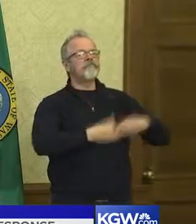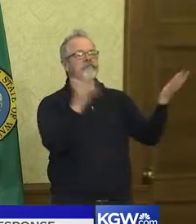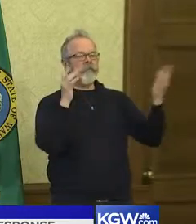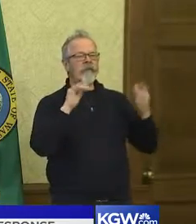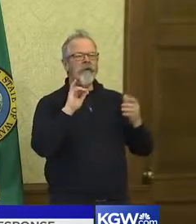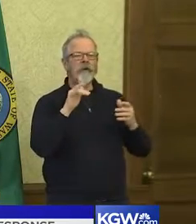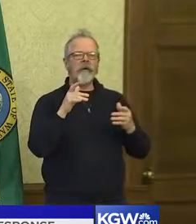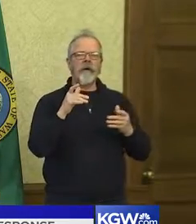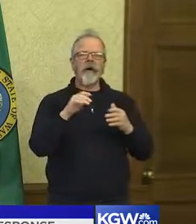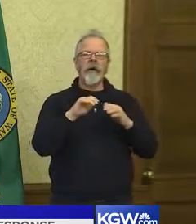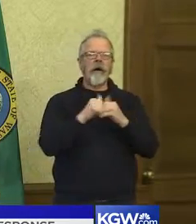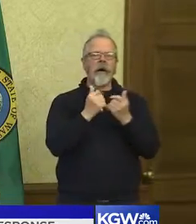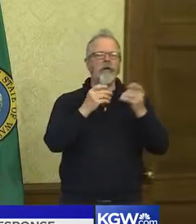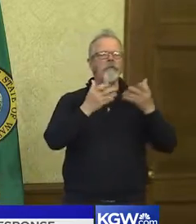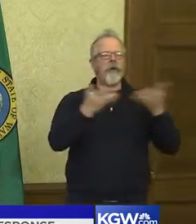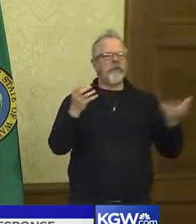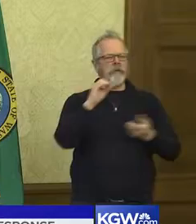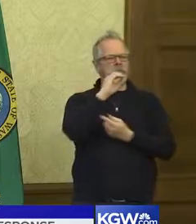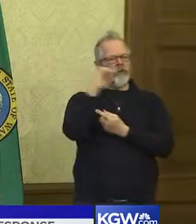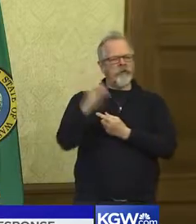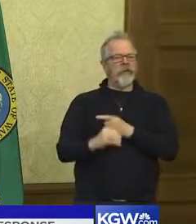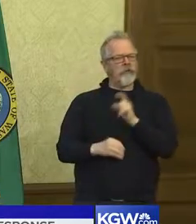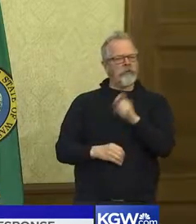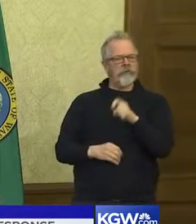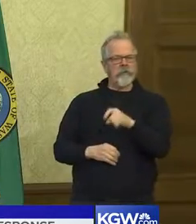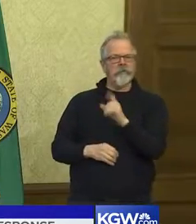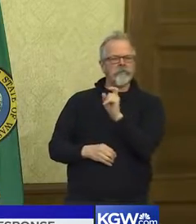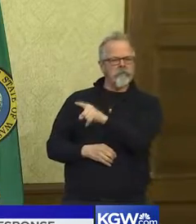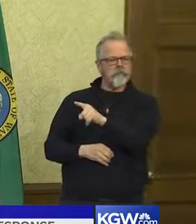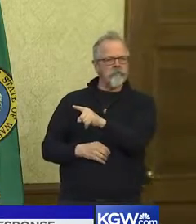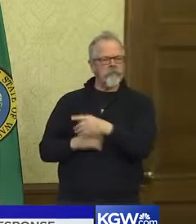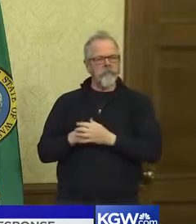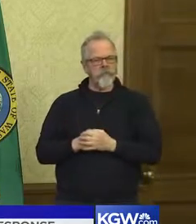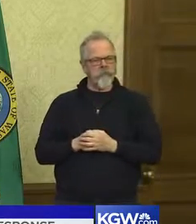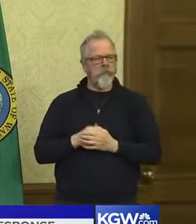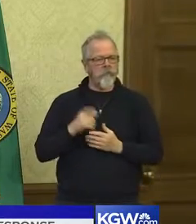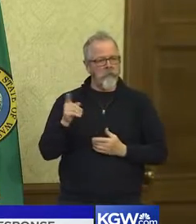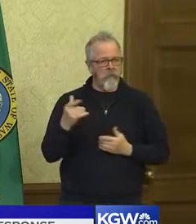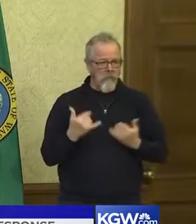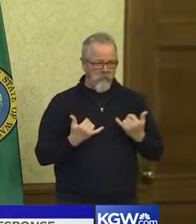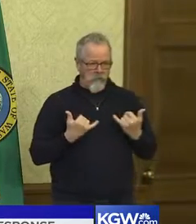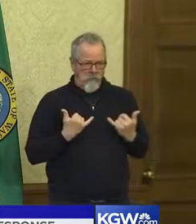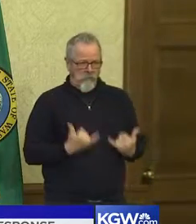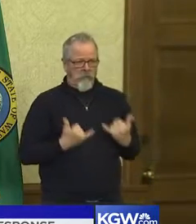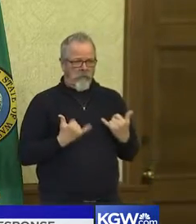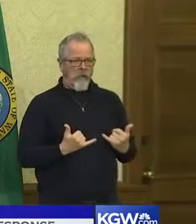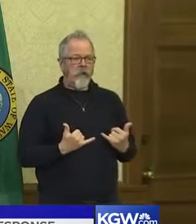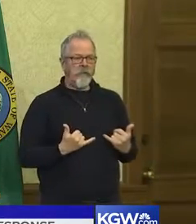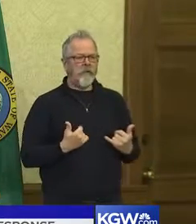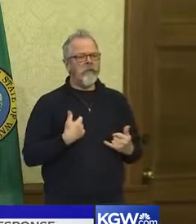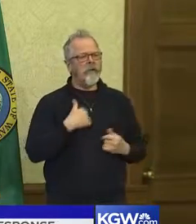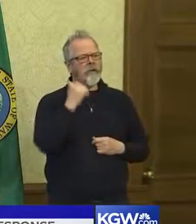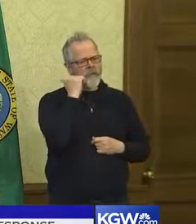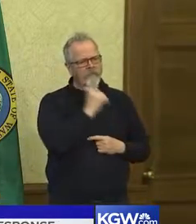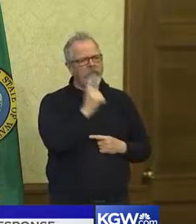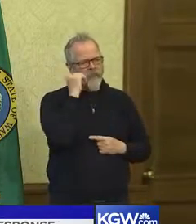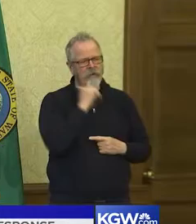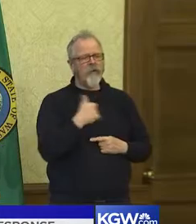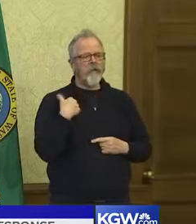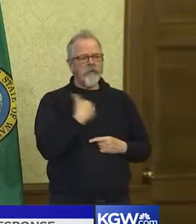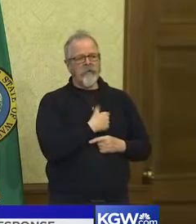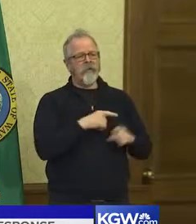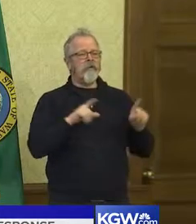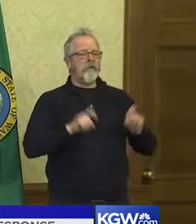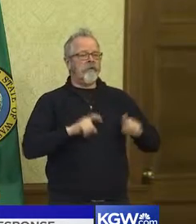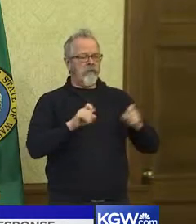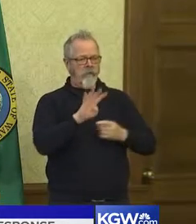4,500 tests per day now. That's relatively high relative to other states and nations, but it simply is